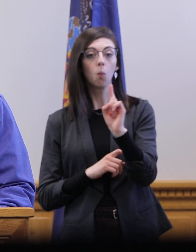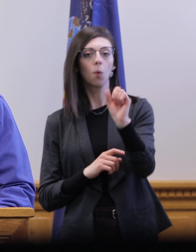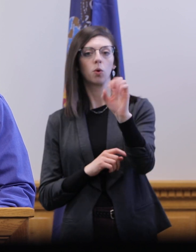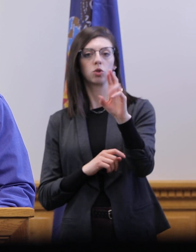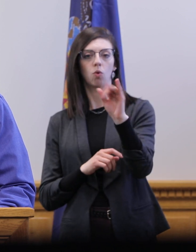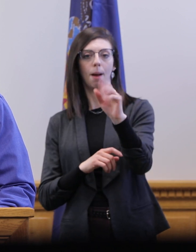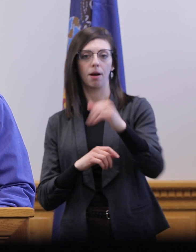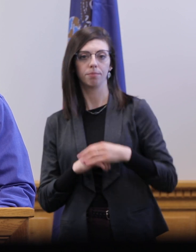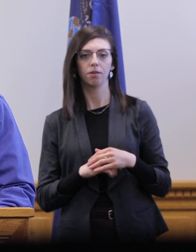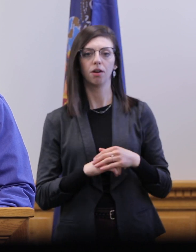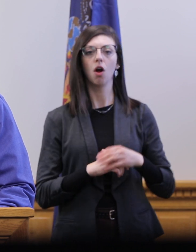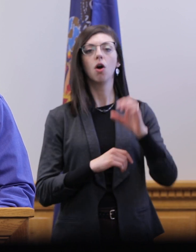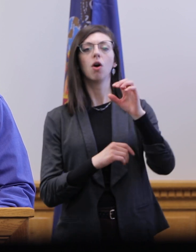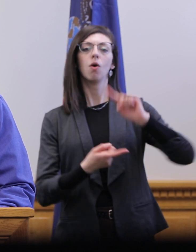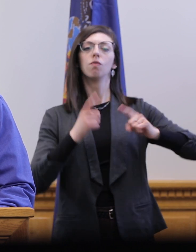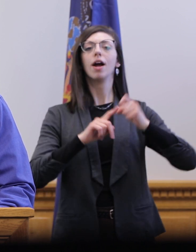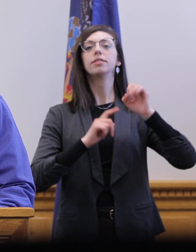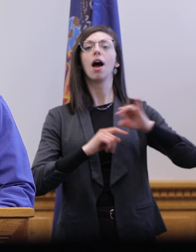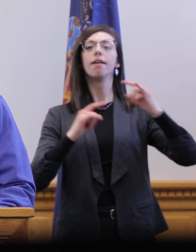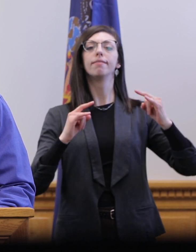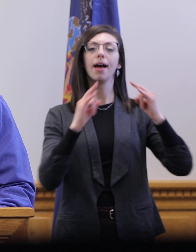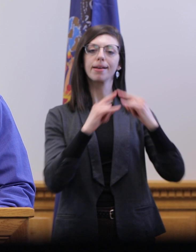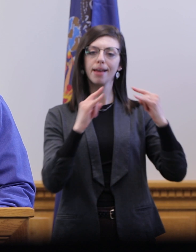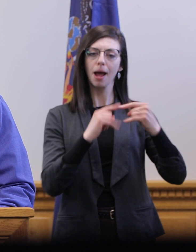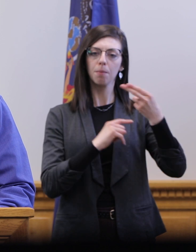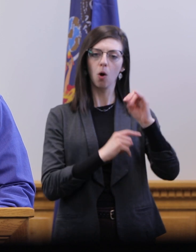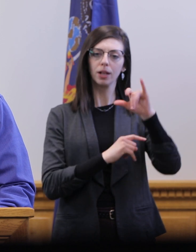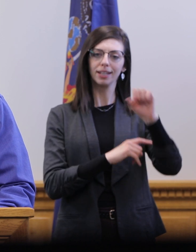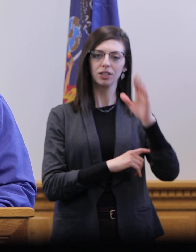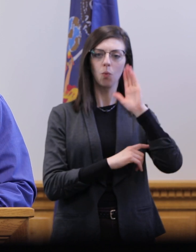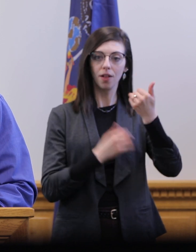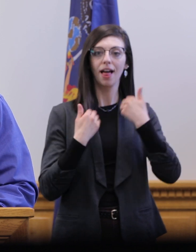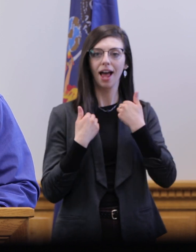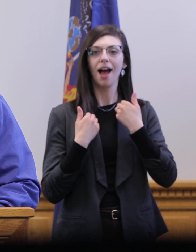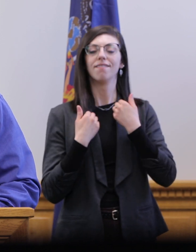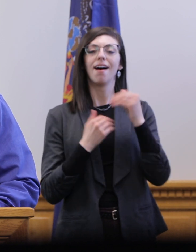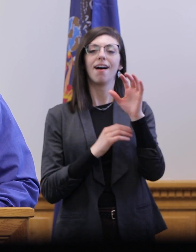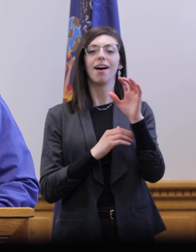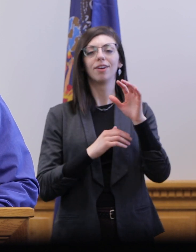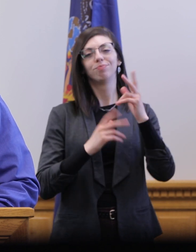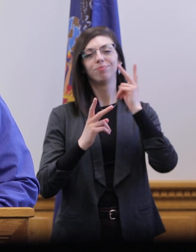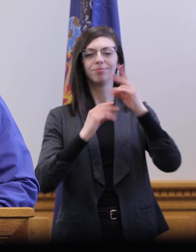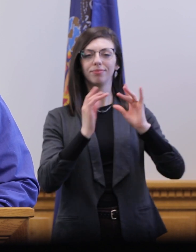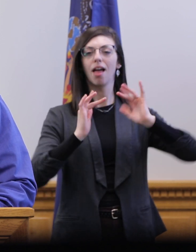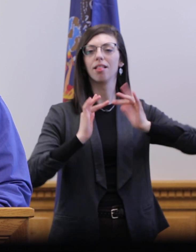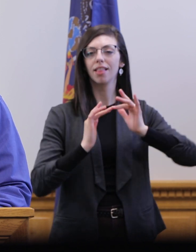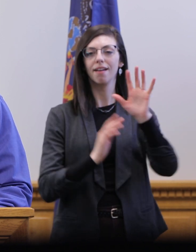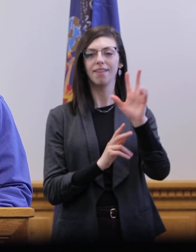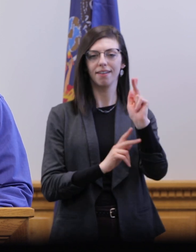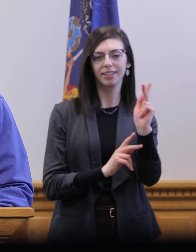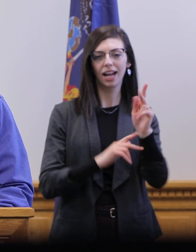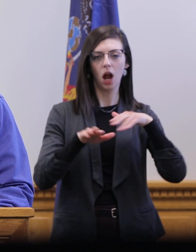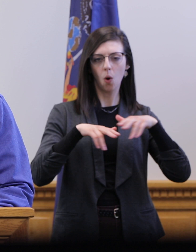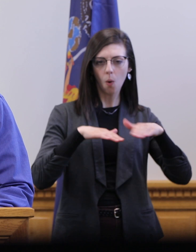Friends of Camp Hollis will hold a virtual 5K walk-run during the month of May. This is a fundraiser for Camp Hollis that was postponed a